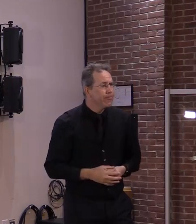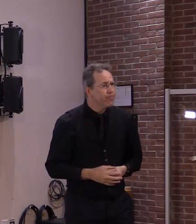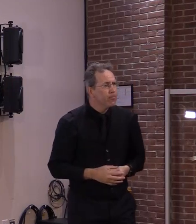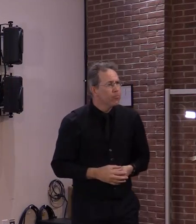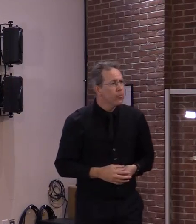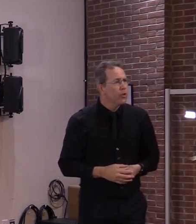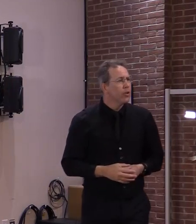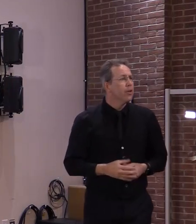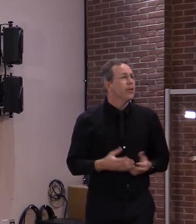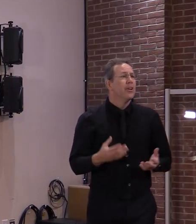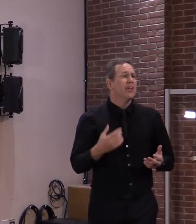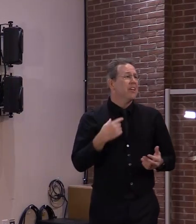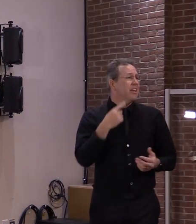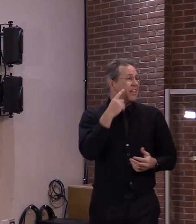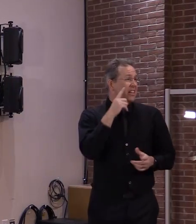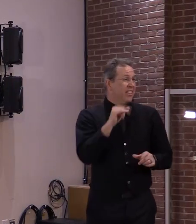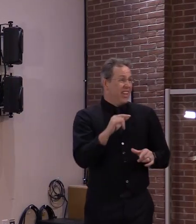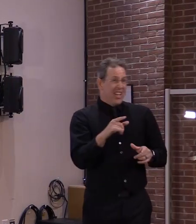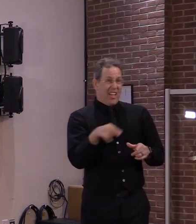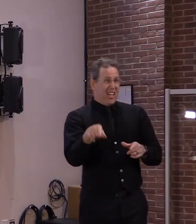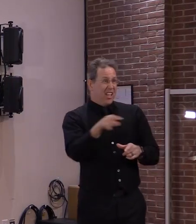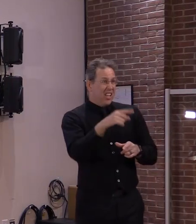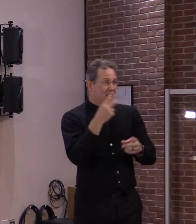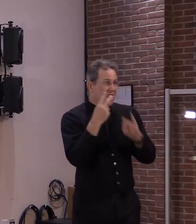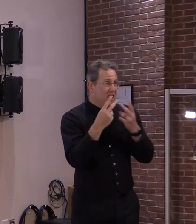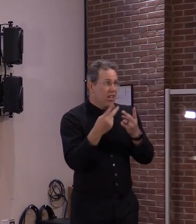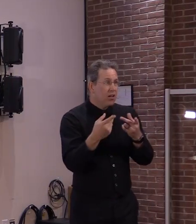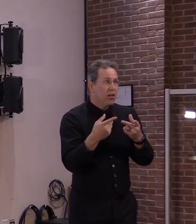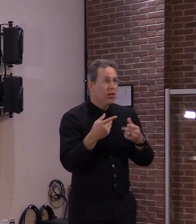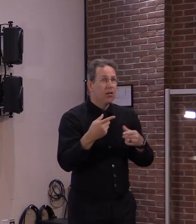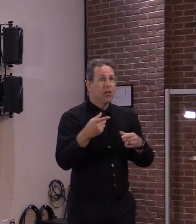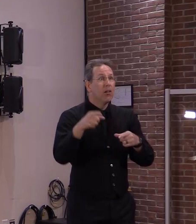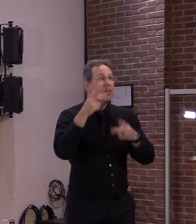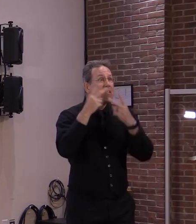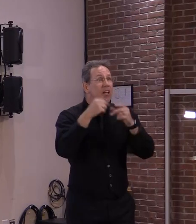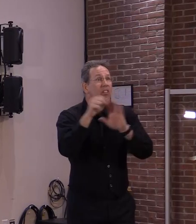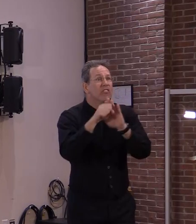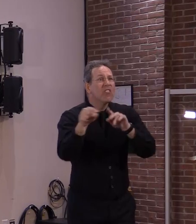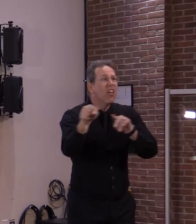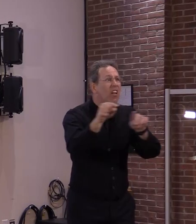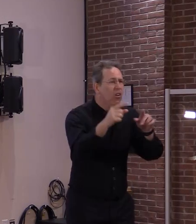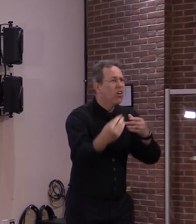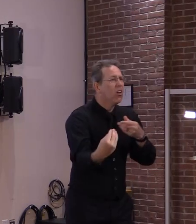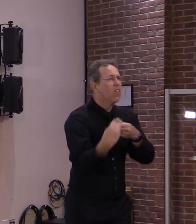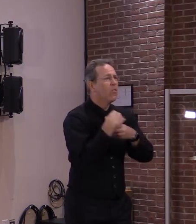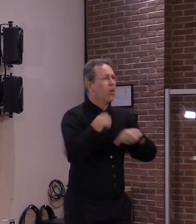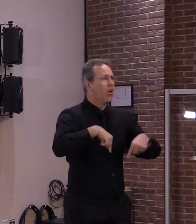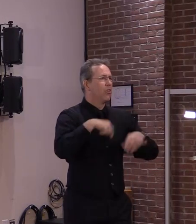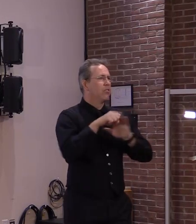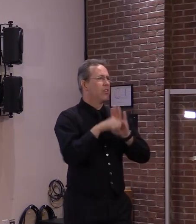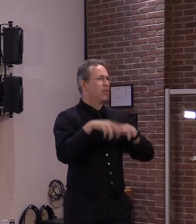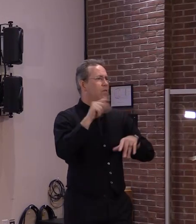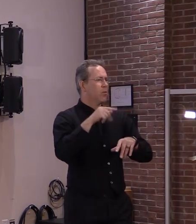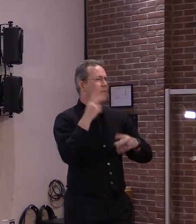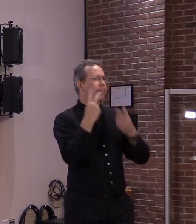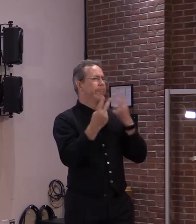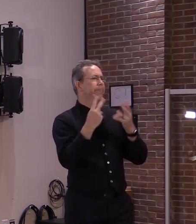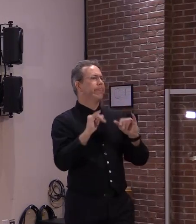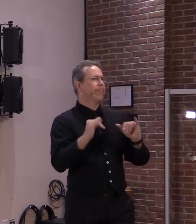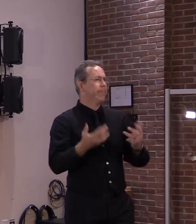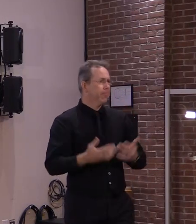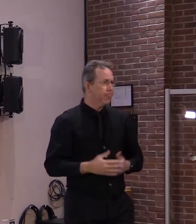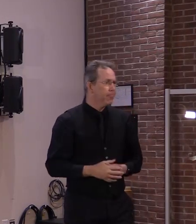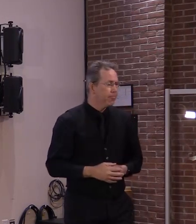think that that would go into our decision making as we would begin to decide on any other